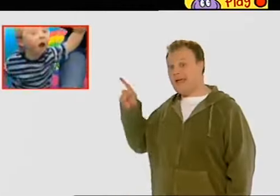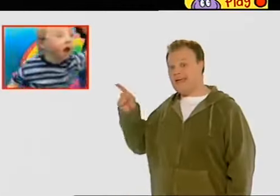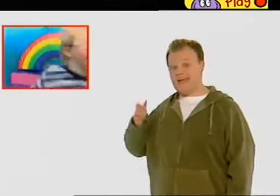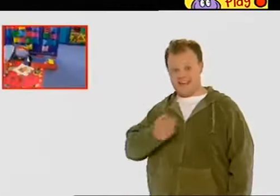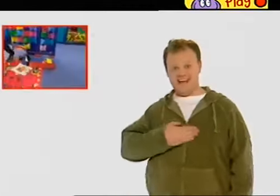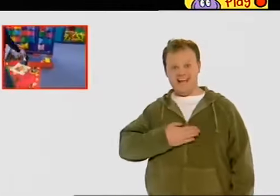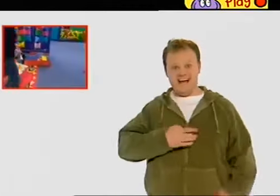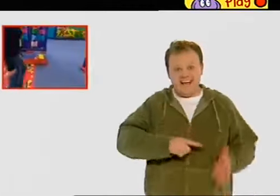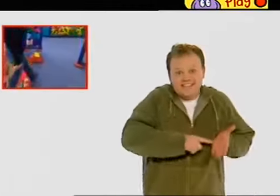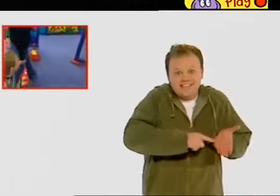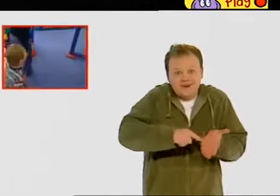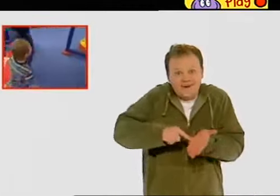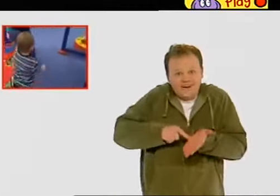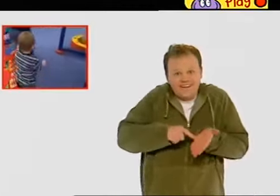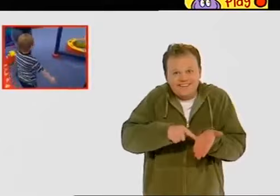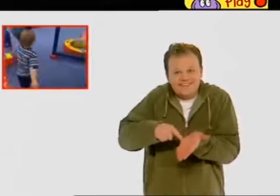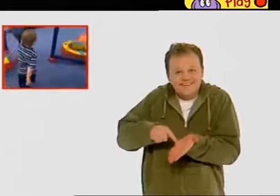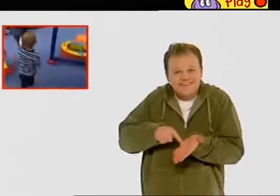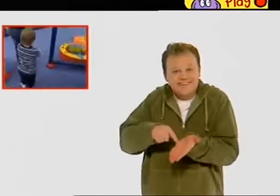He likes toys.